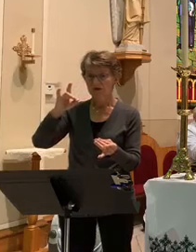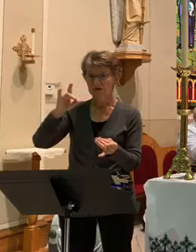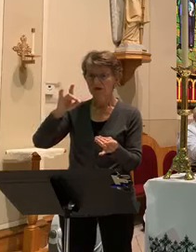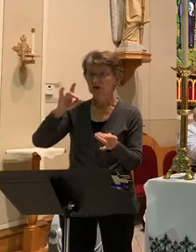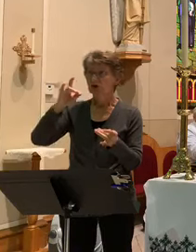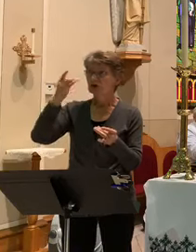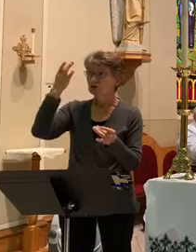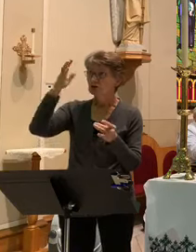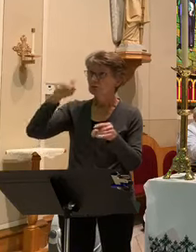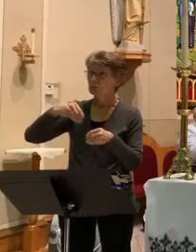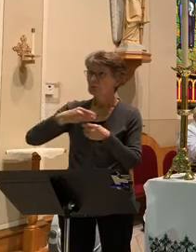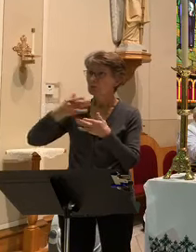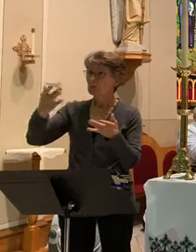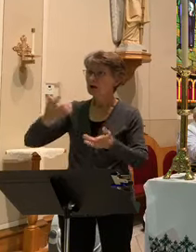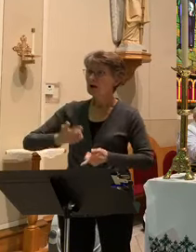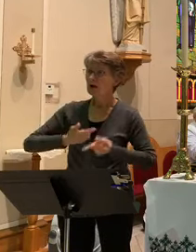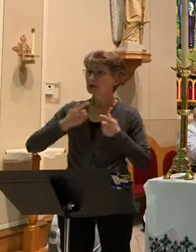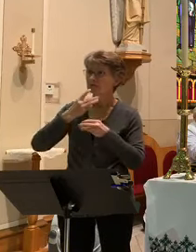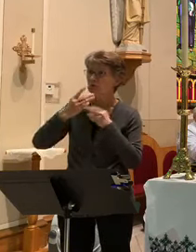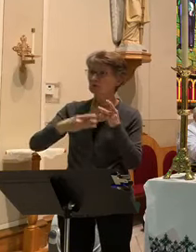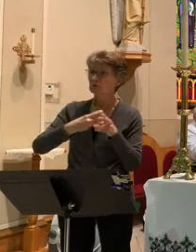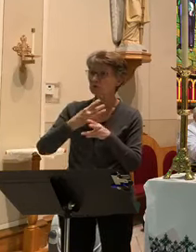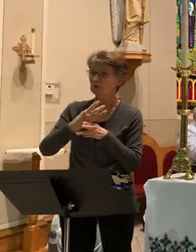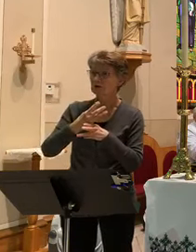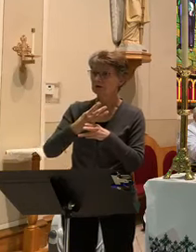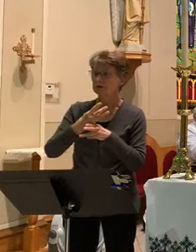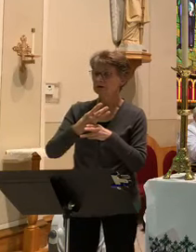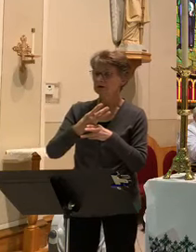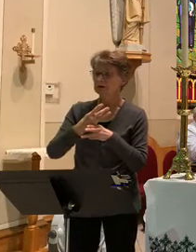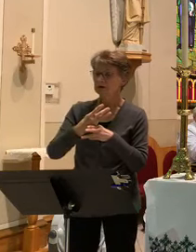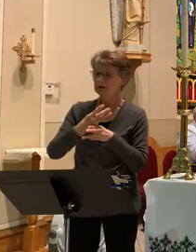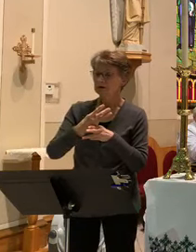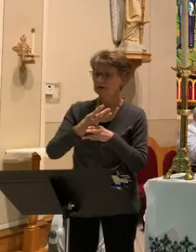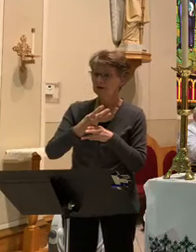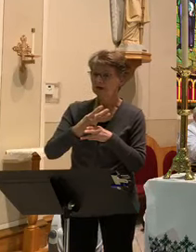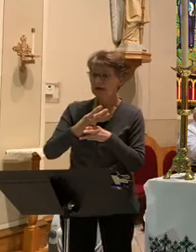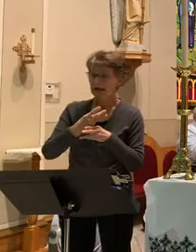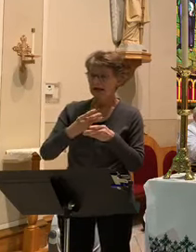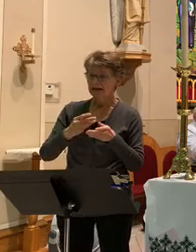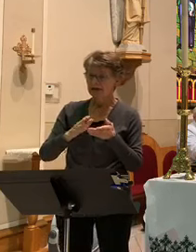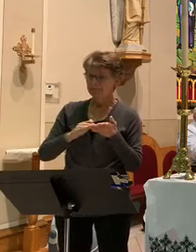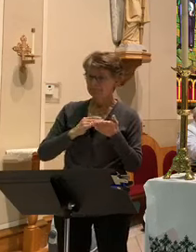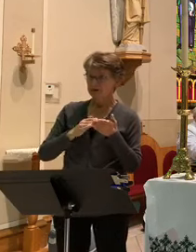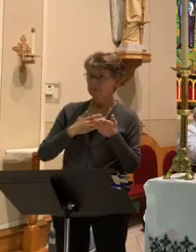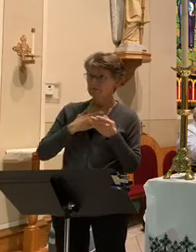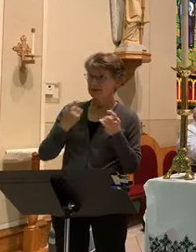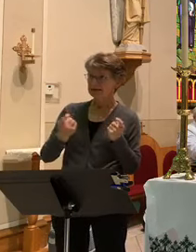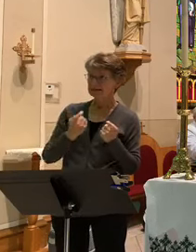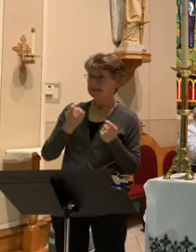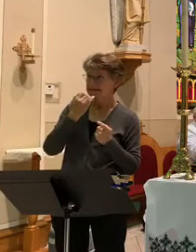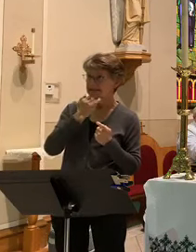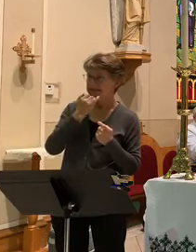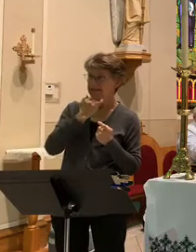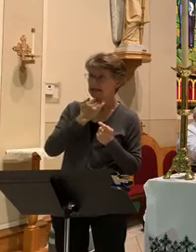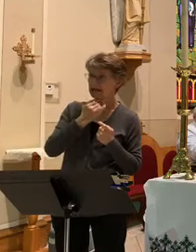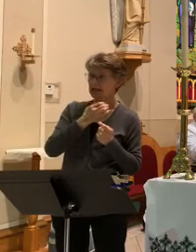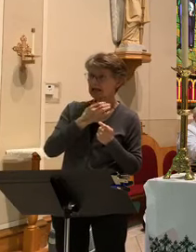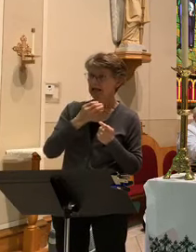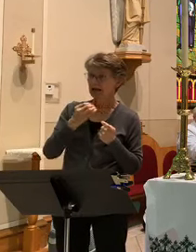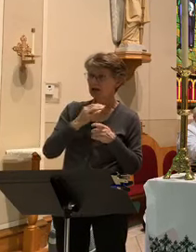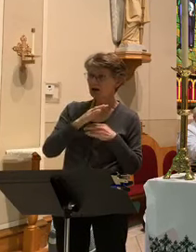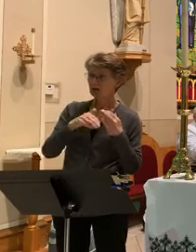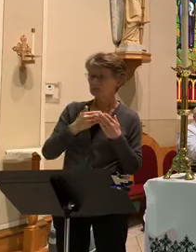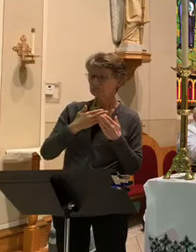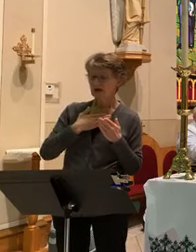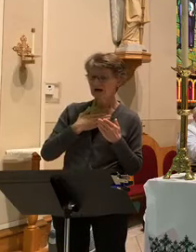life to the world, free me by this your most holy body and blood from all of my sins and from every evil, every act